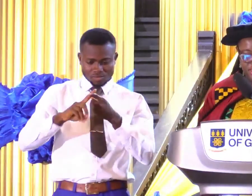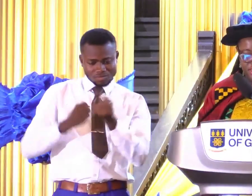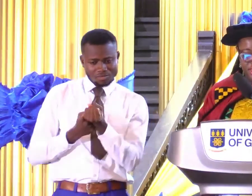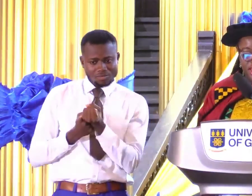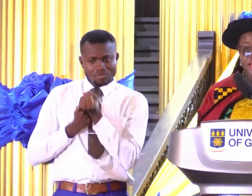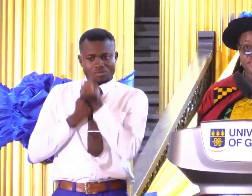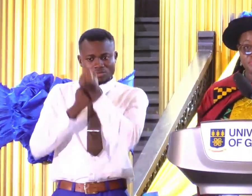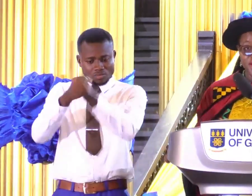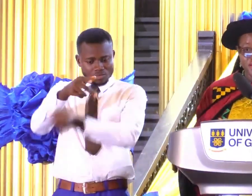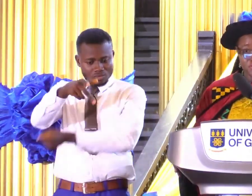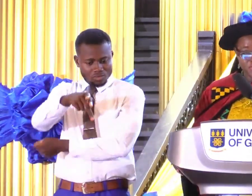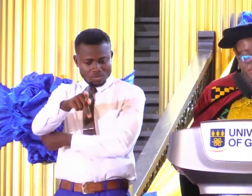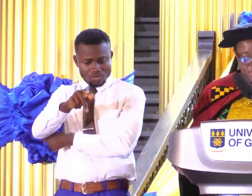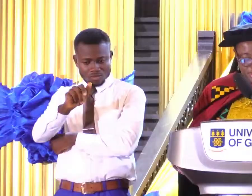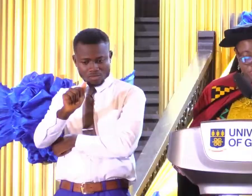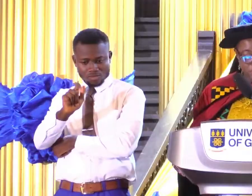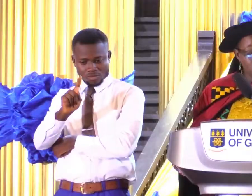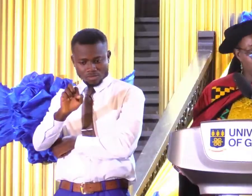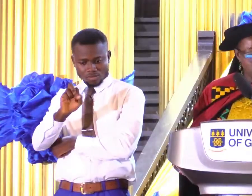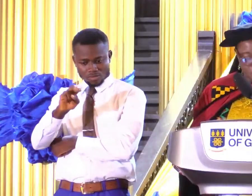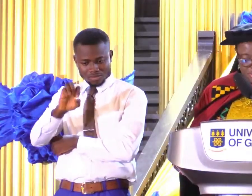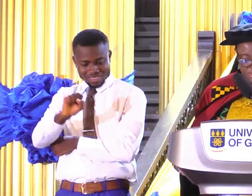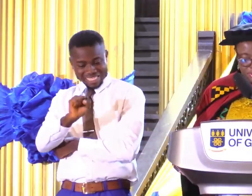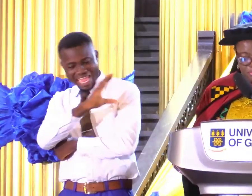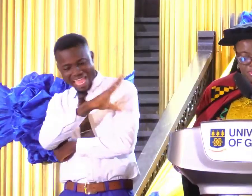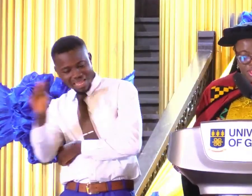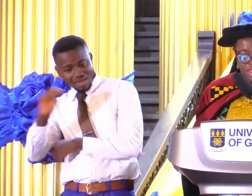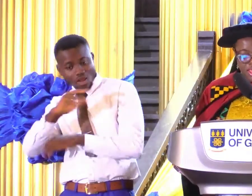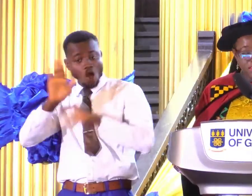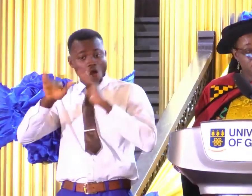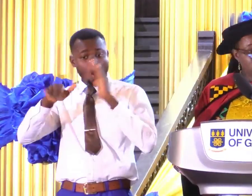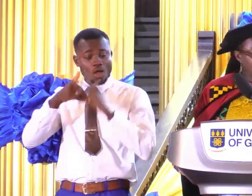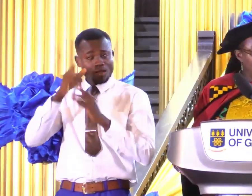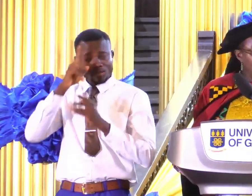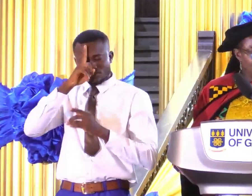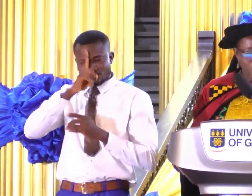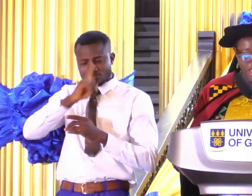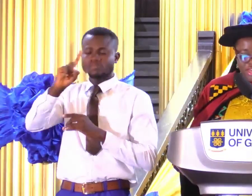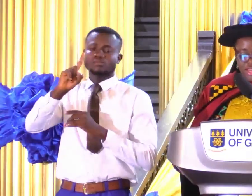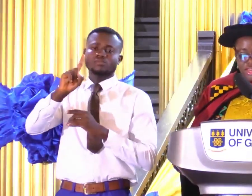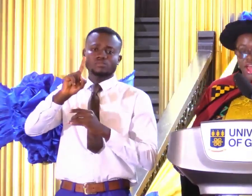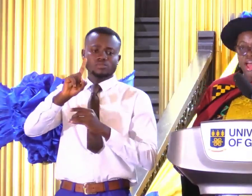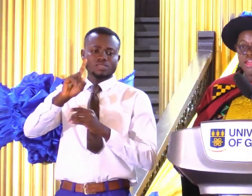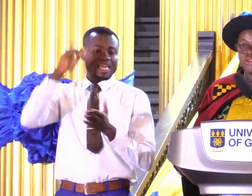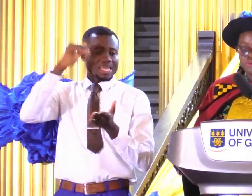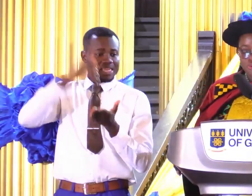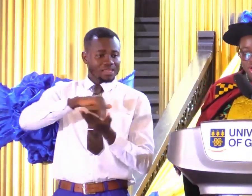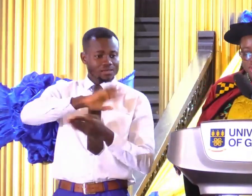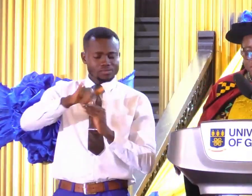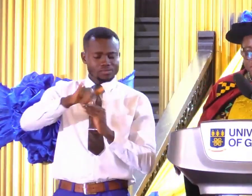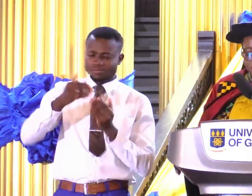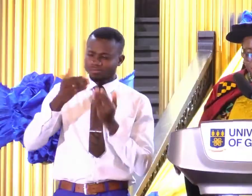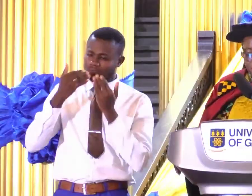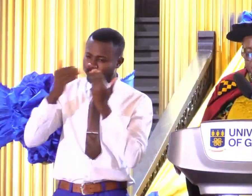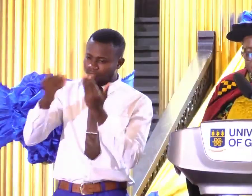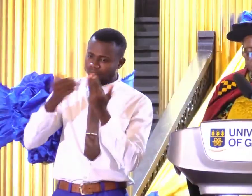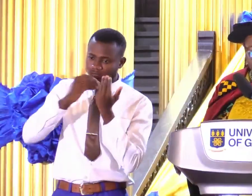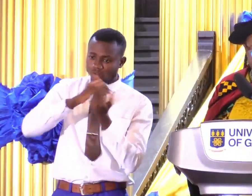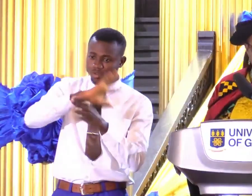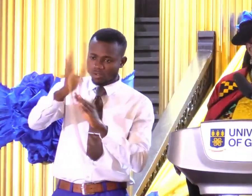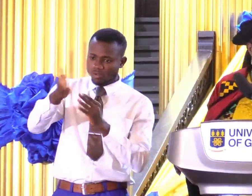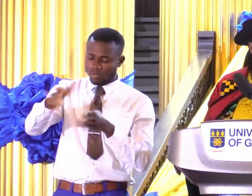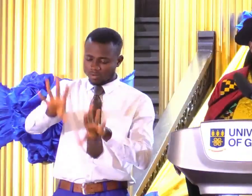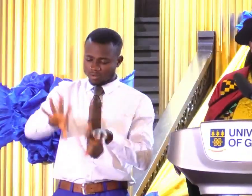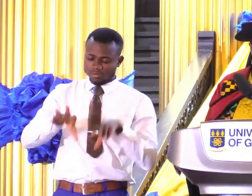patenting and matters of intellectual property. Thank you for ending our inaugural lecture series for